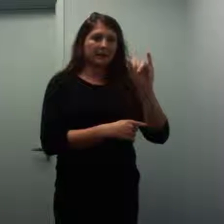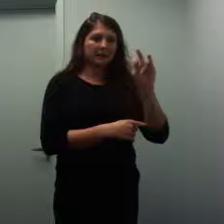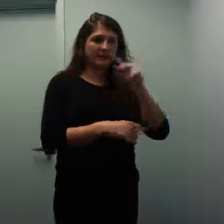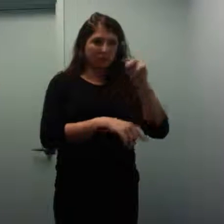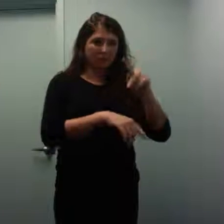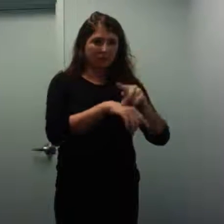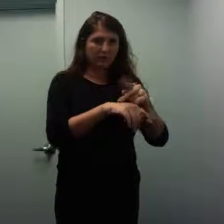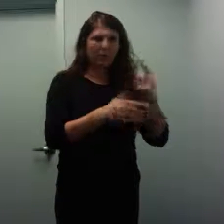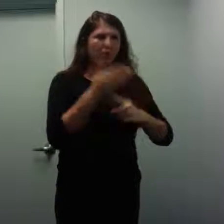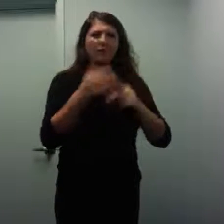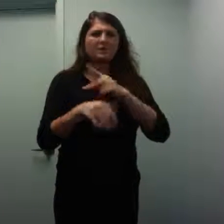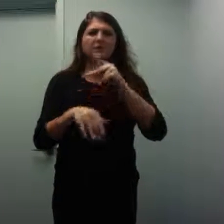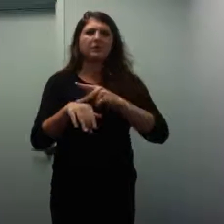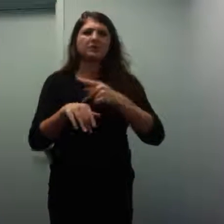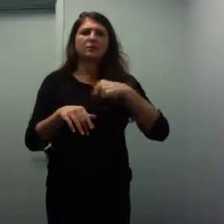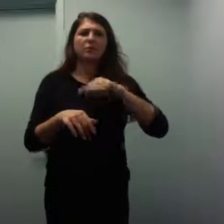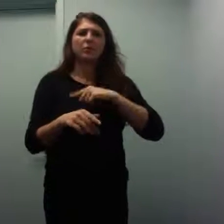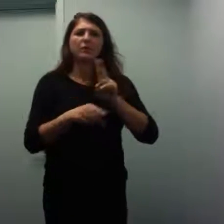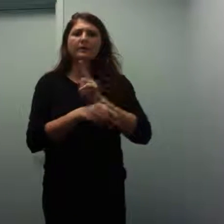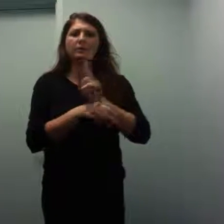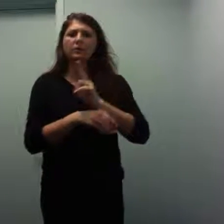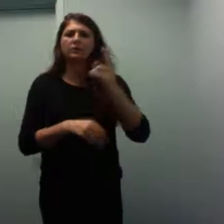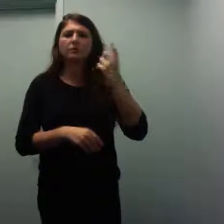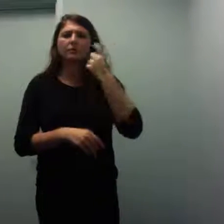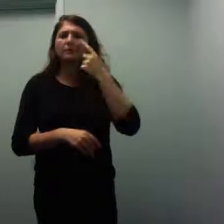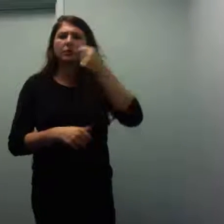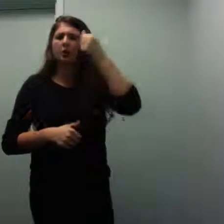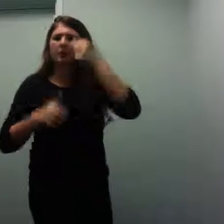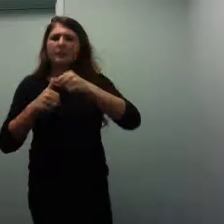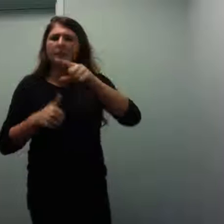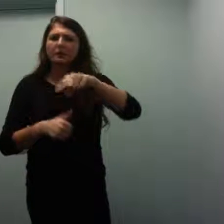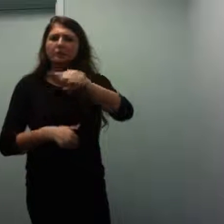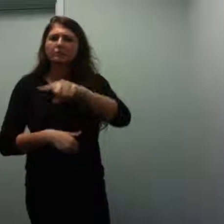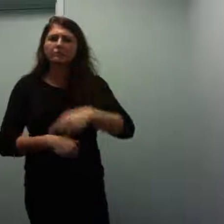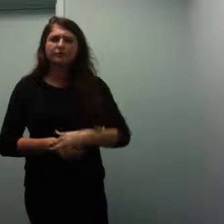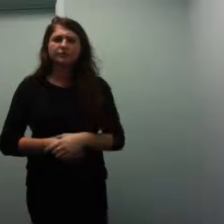far as evaporation goes? Somebody remember? Danny?